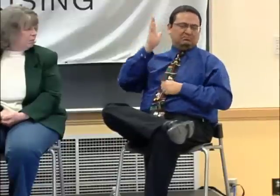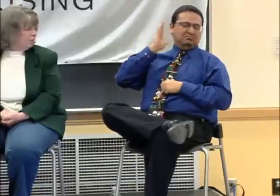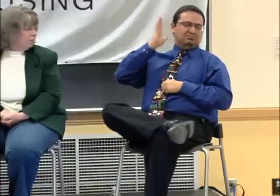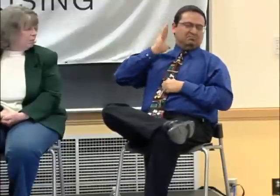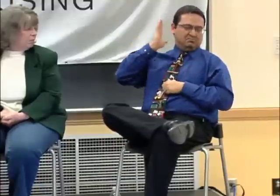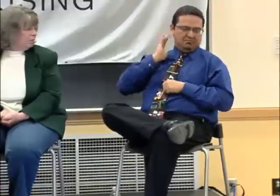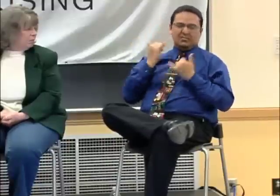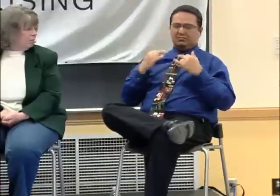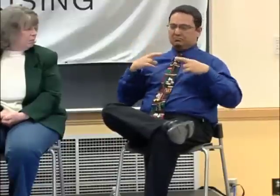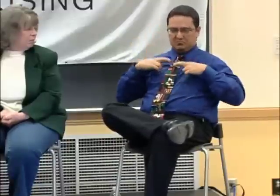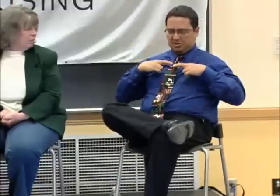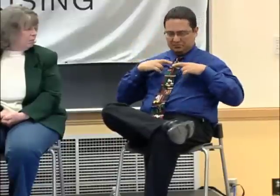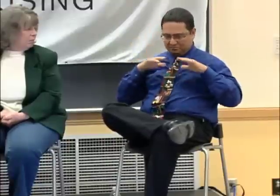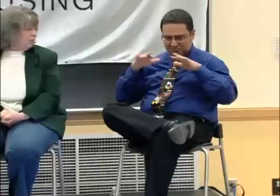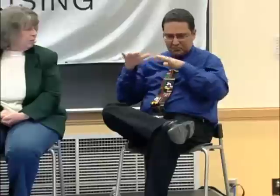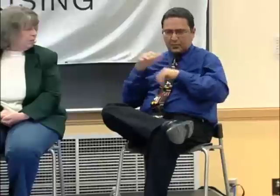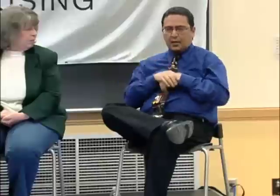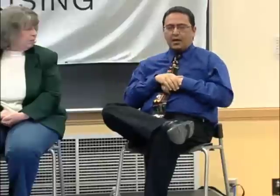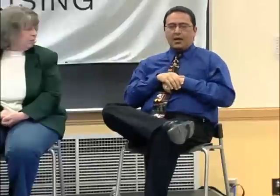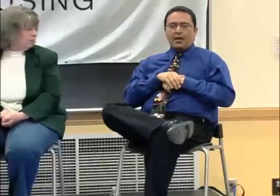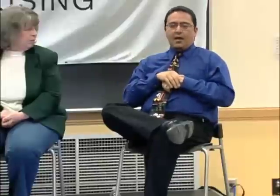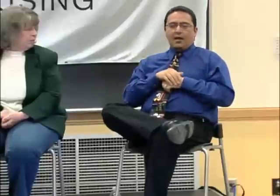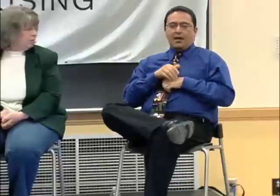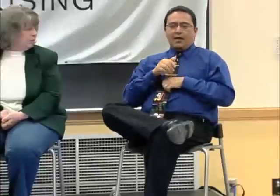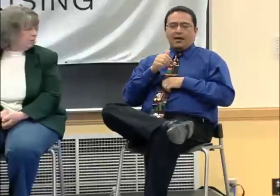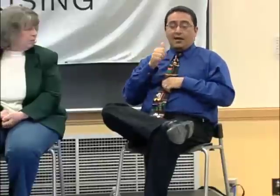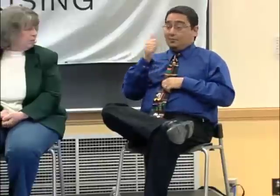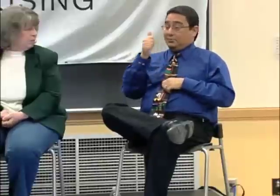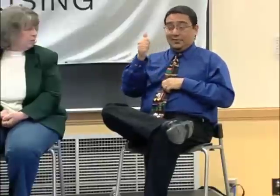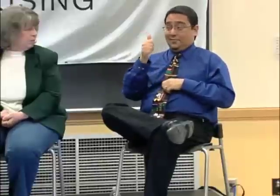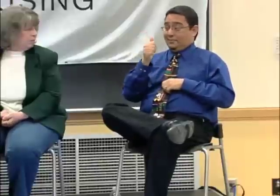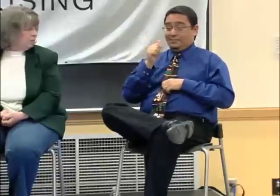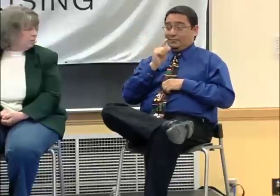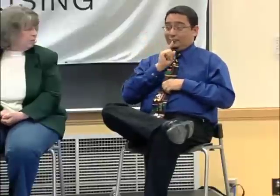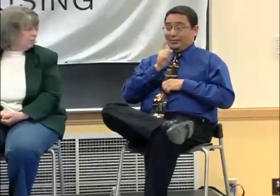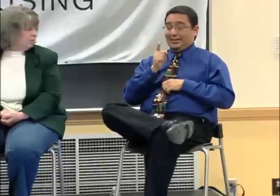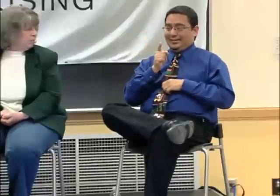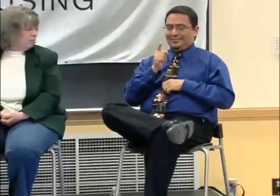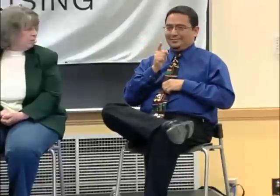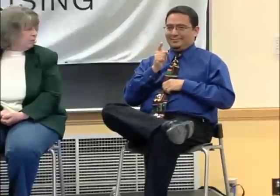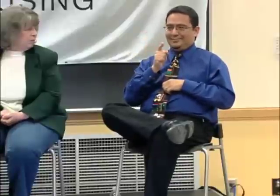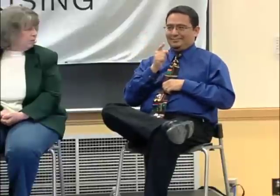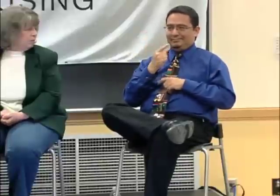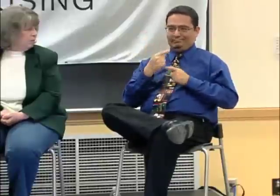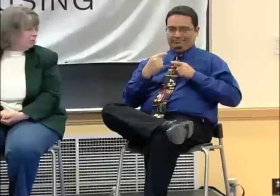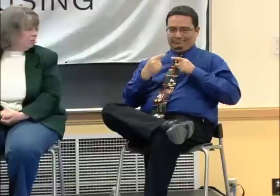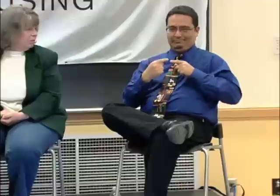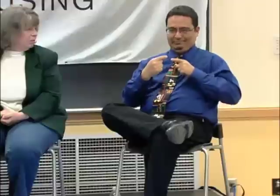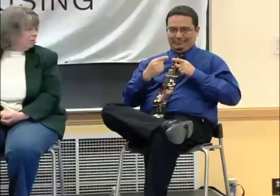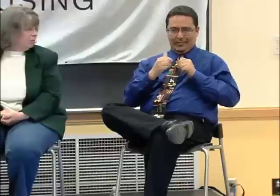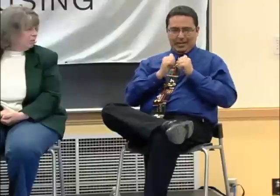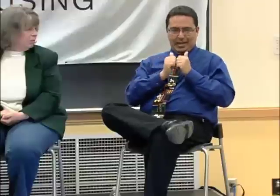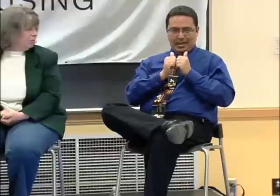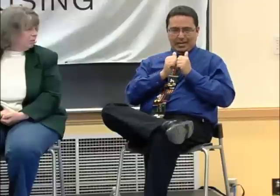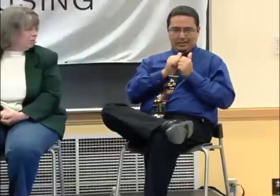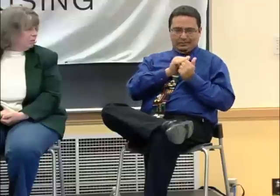at Gallaudet, there was a teacher who would use this poem. He has since retired. But